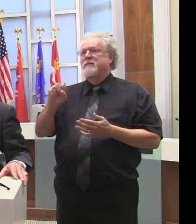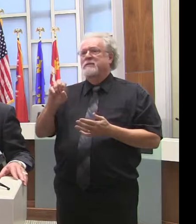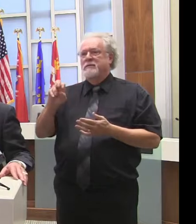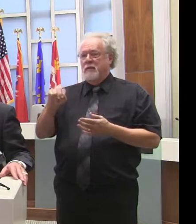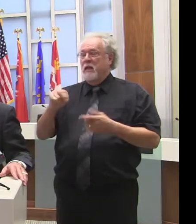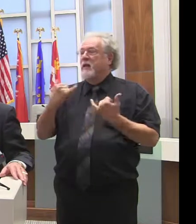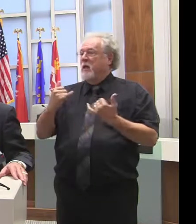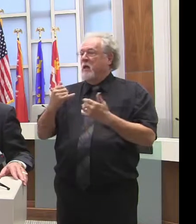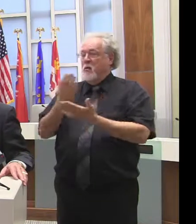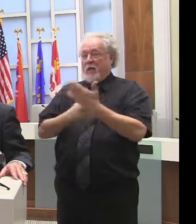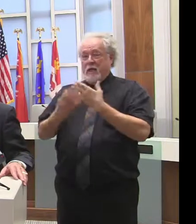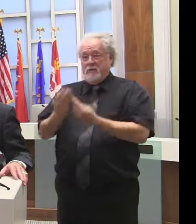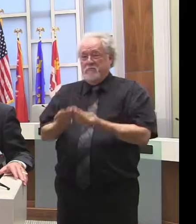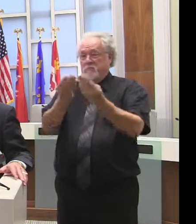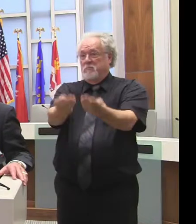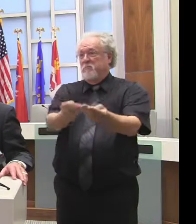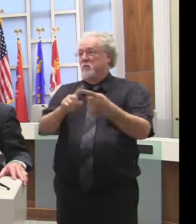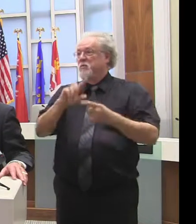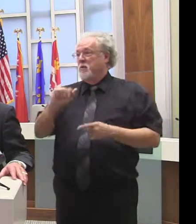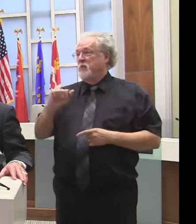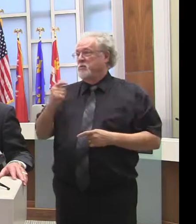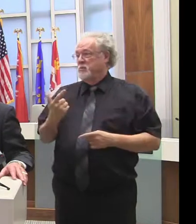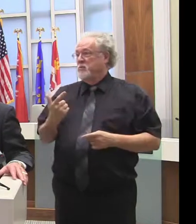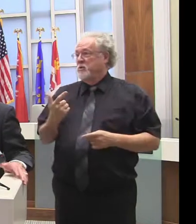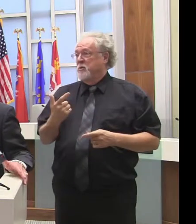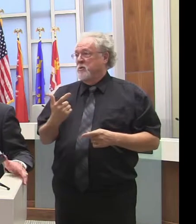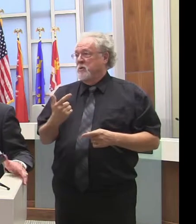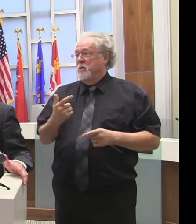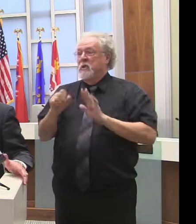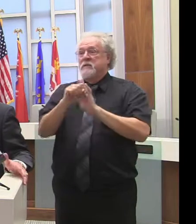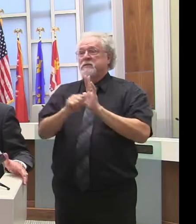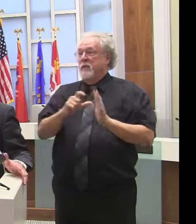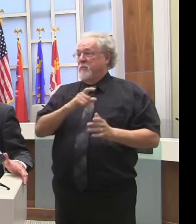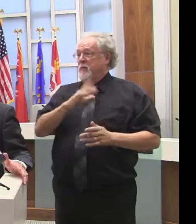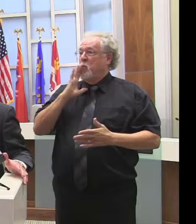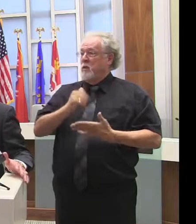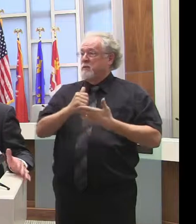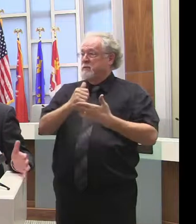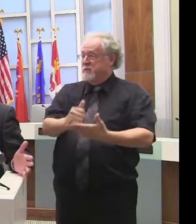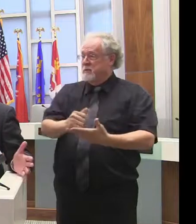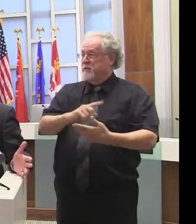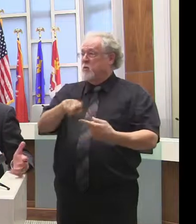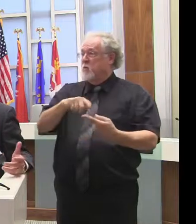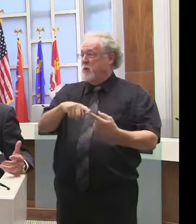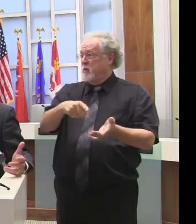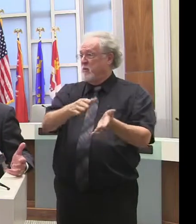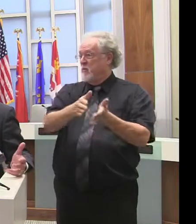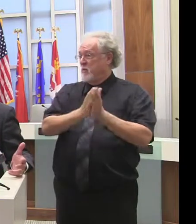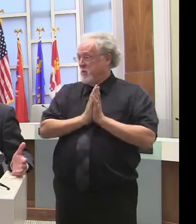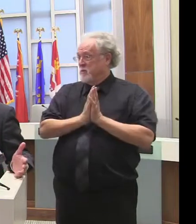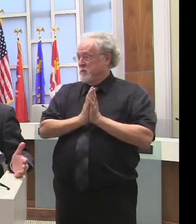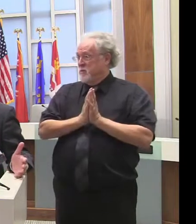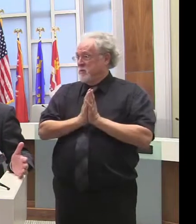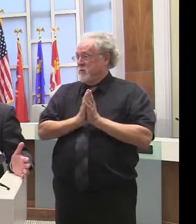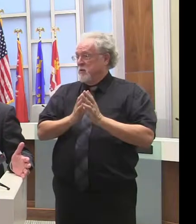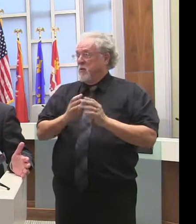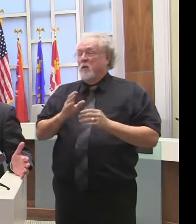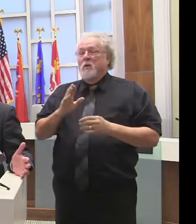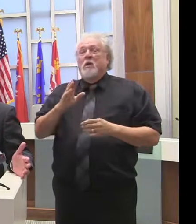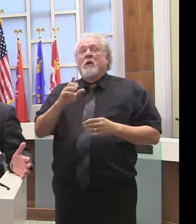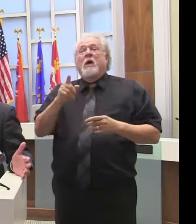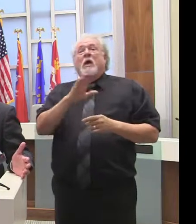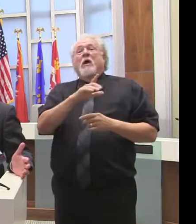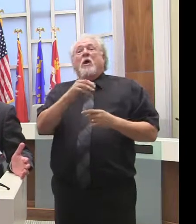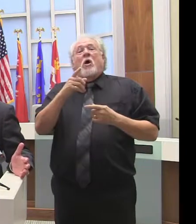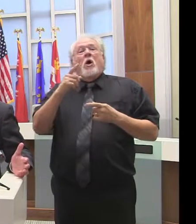is in the hands of the Attorney General. The state police will assist as requested to do so.